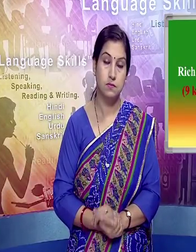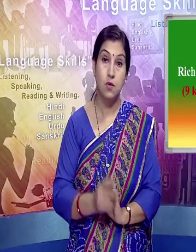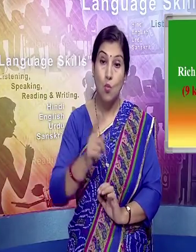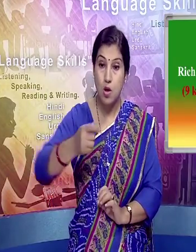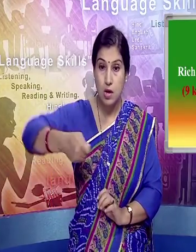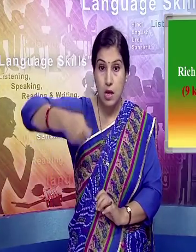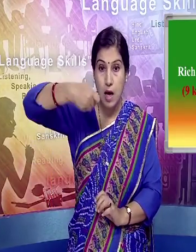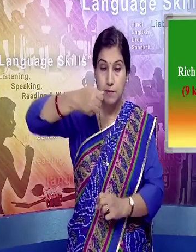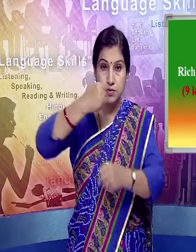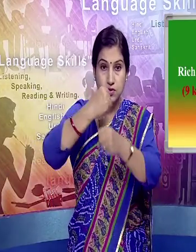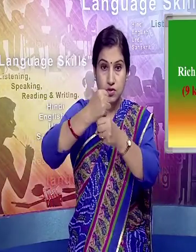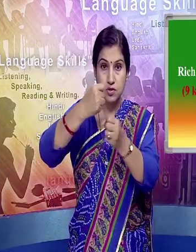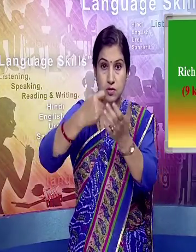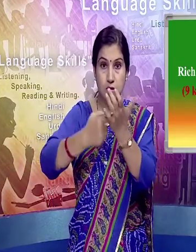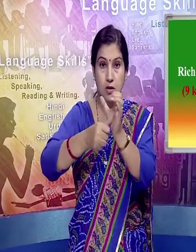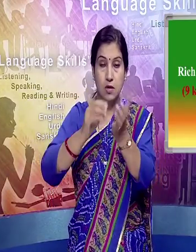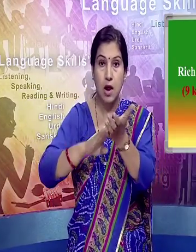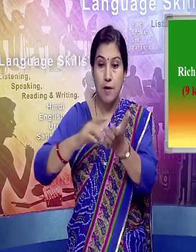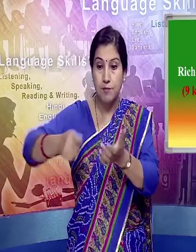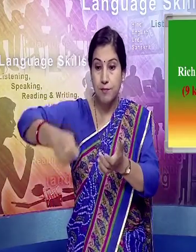fat gives 9 calories,